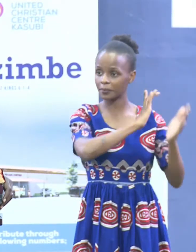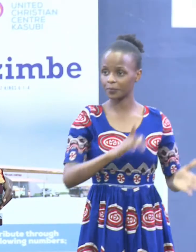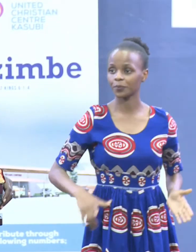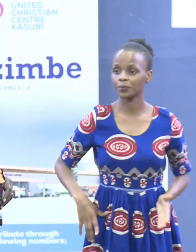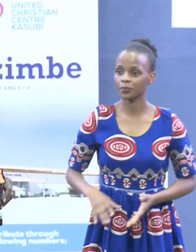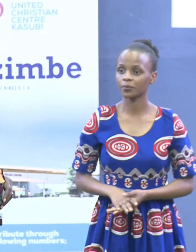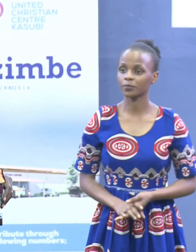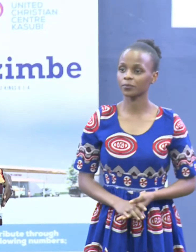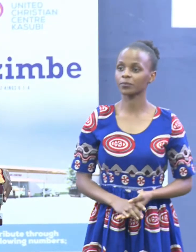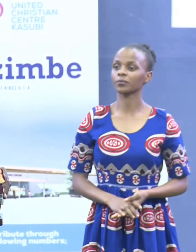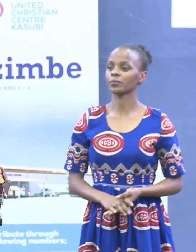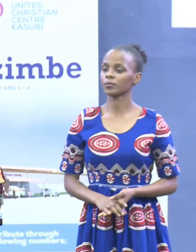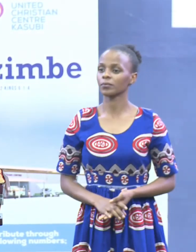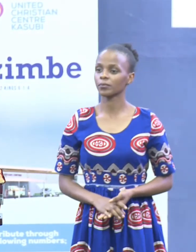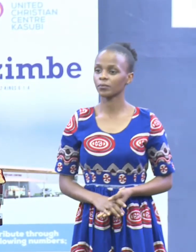Amen.